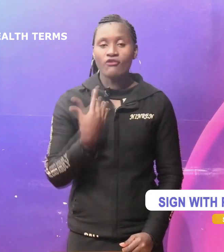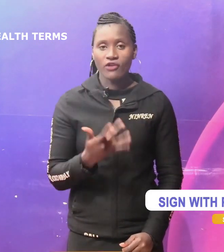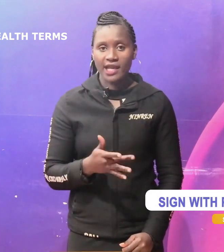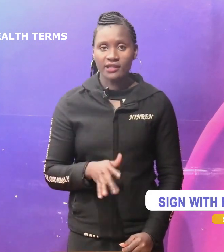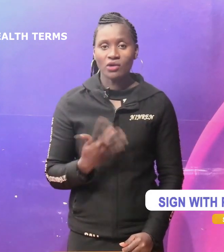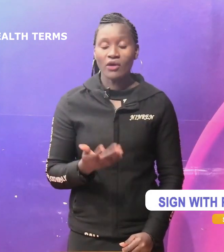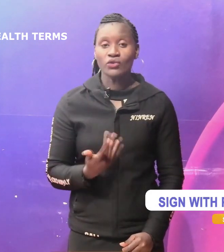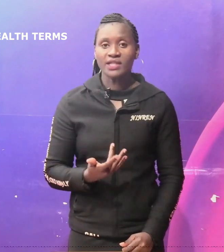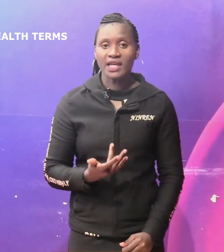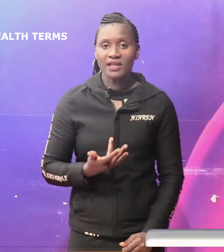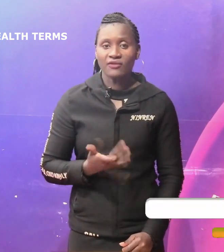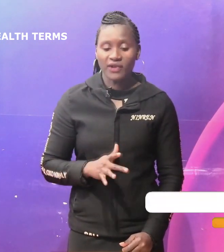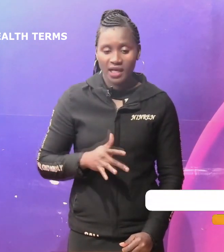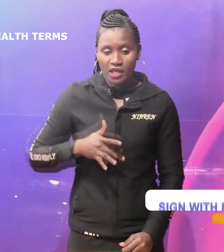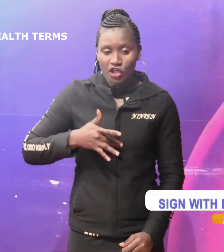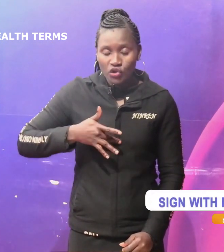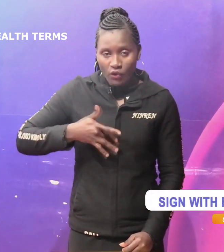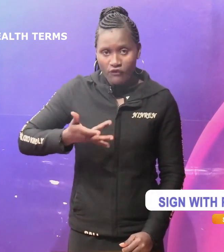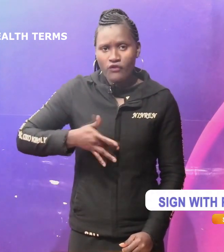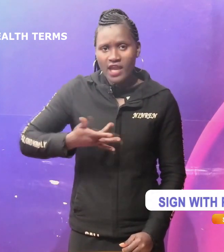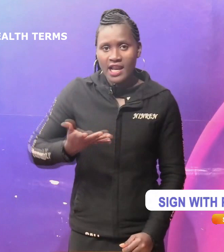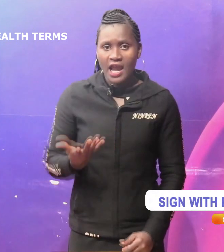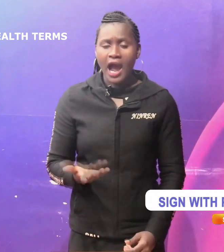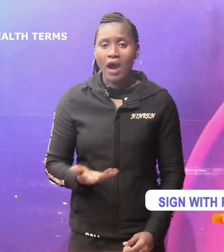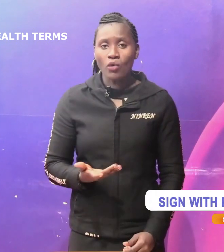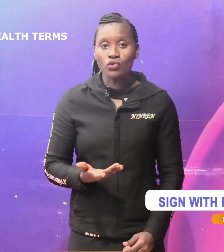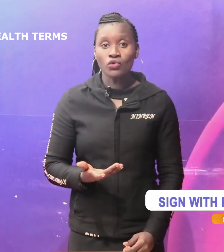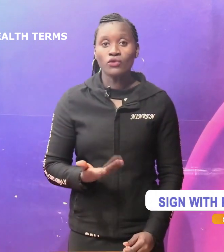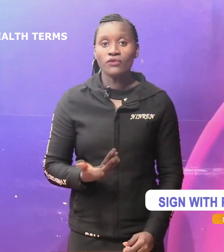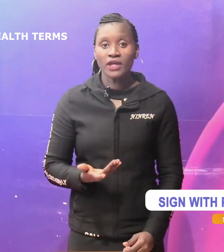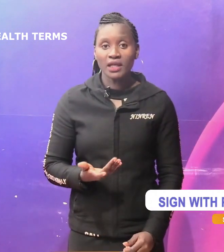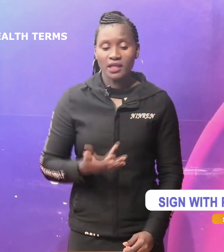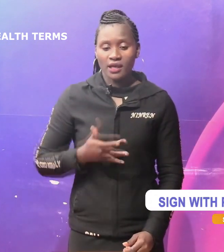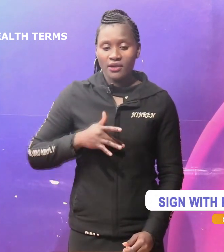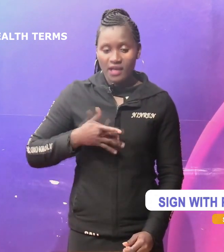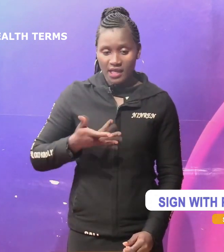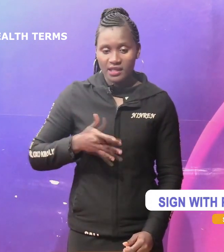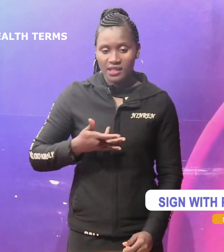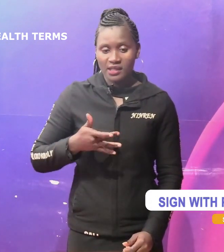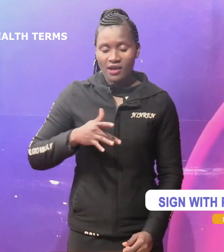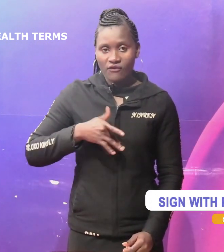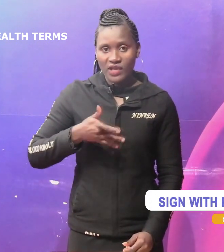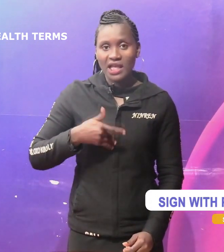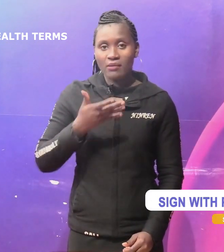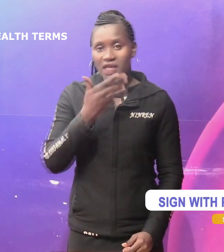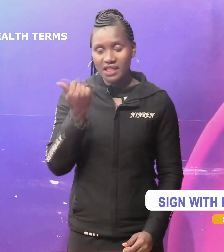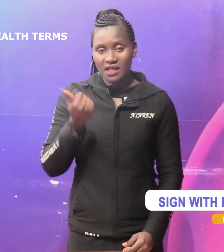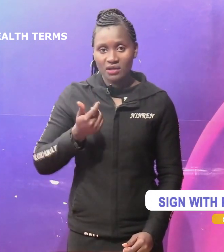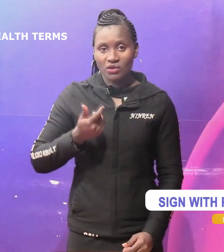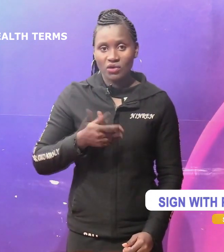So how do we sign feel? So feel. How do you feel? Like this. Feeling better or